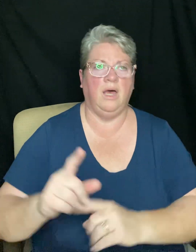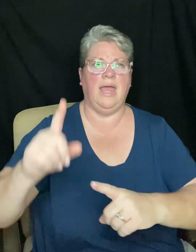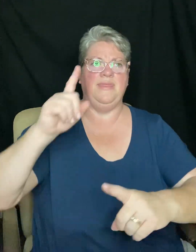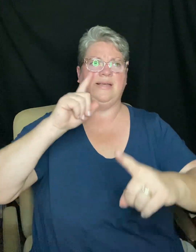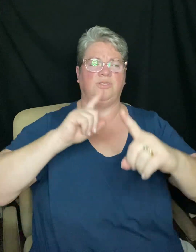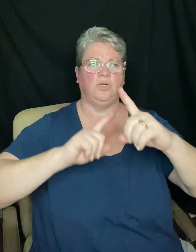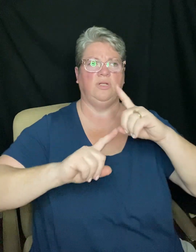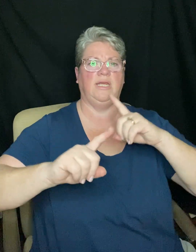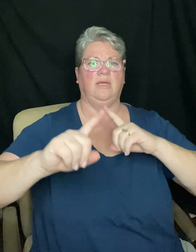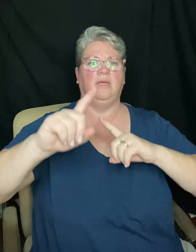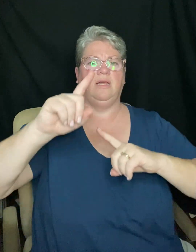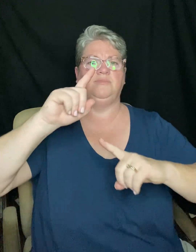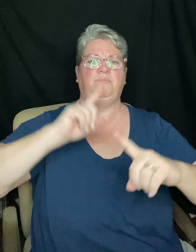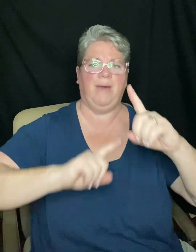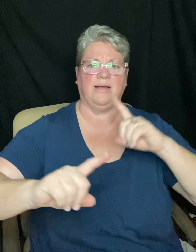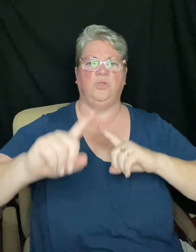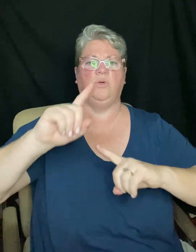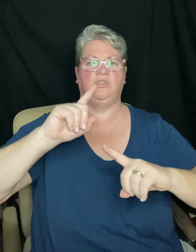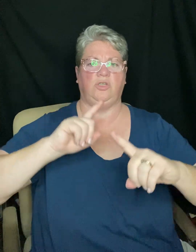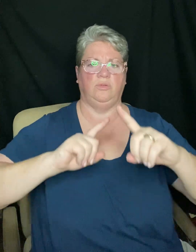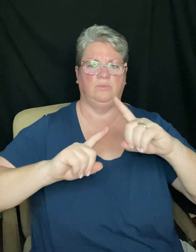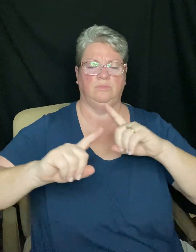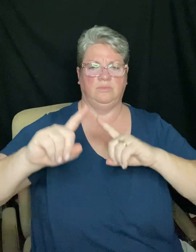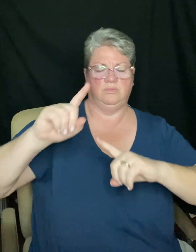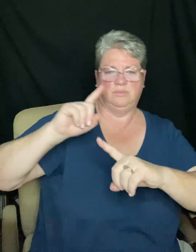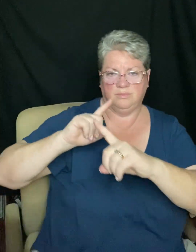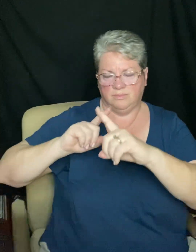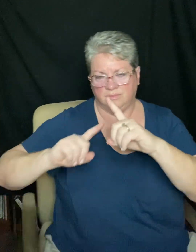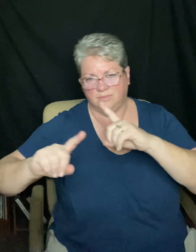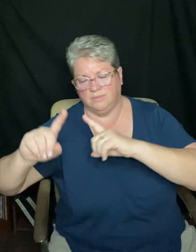And that circling comes back towards you.